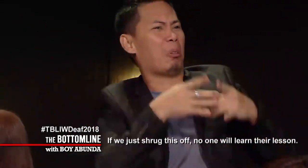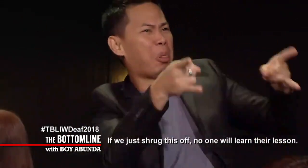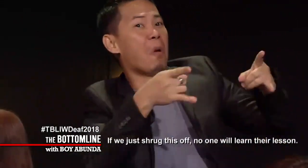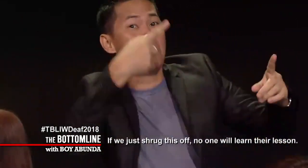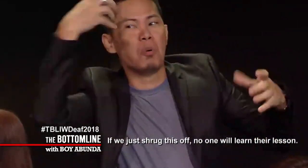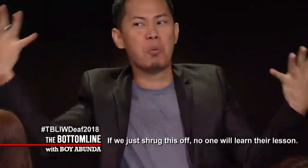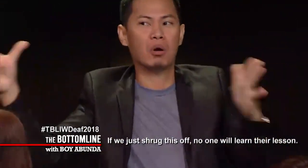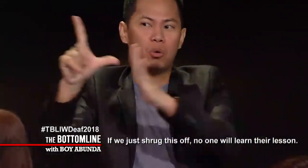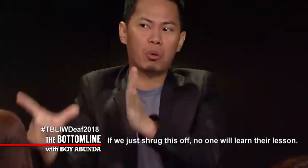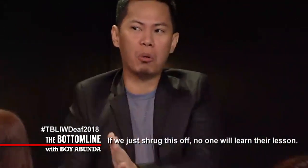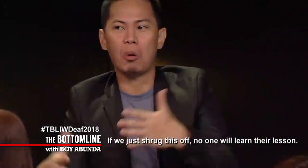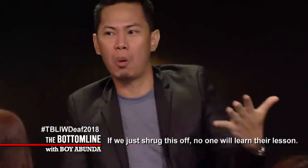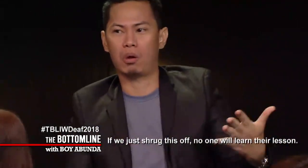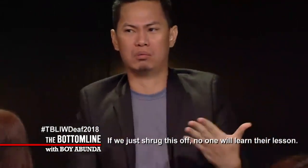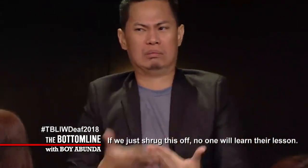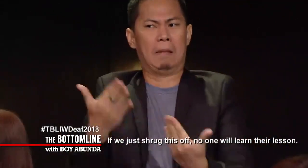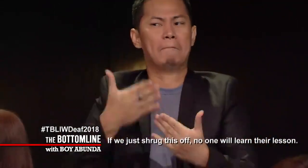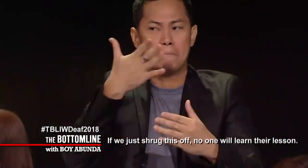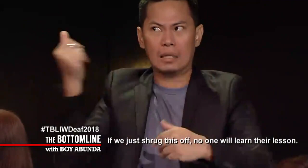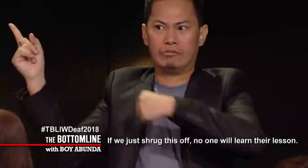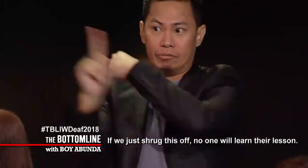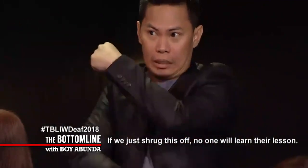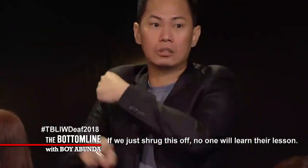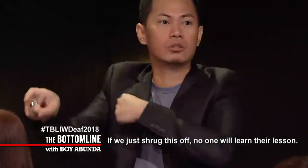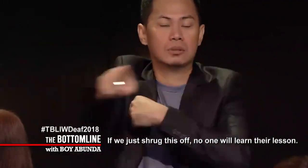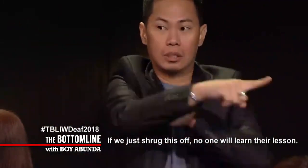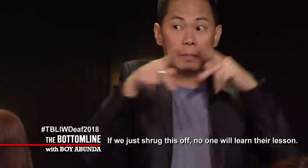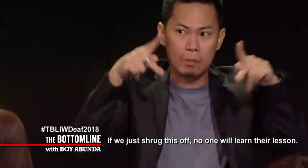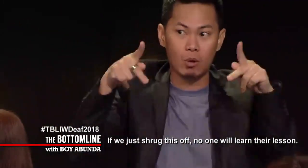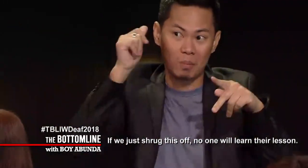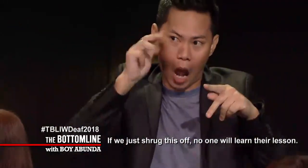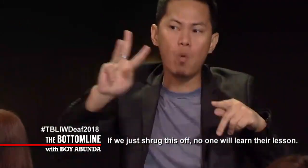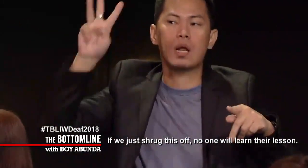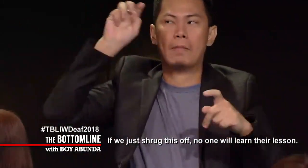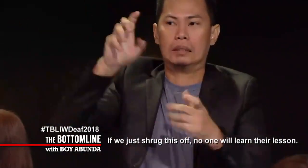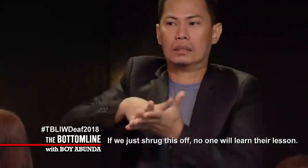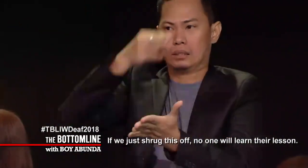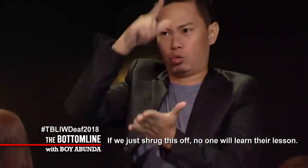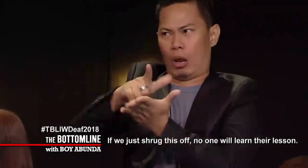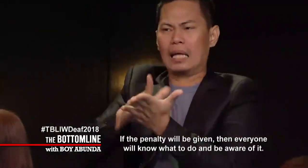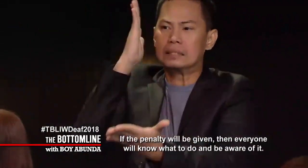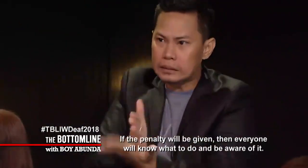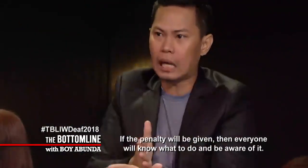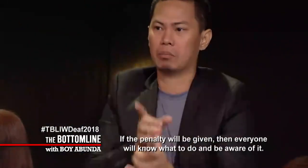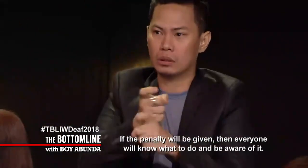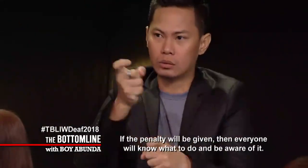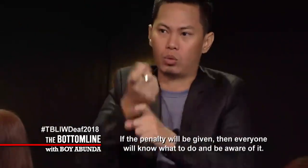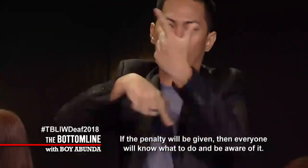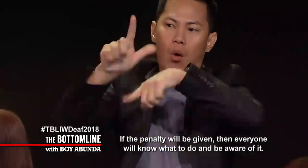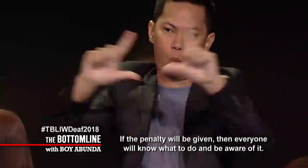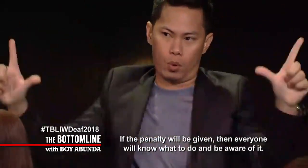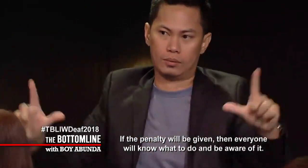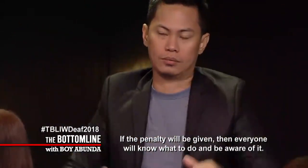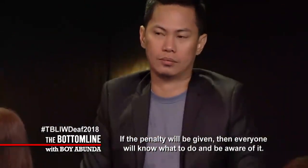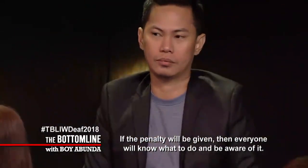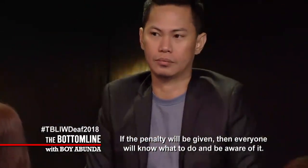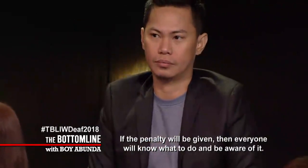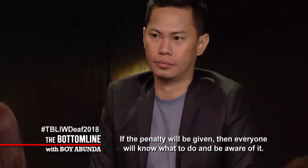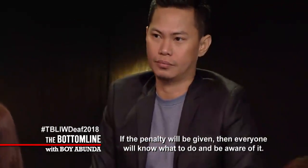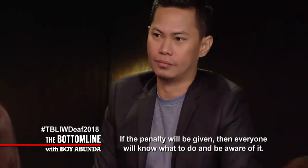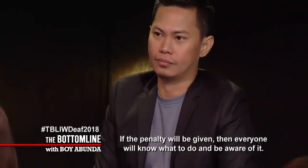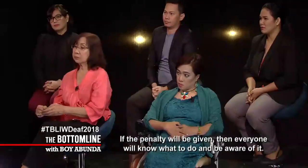language. Kung lagi natin itong pinapa-ubayan na lang na okay lang, hindi, walang matututo. So if you give